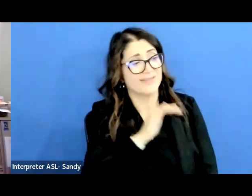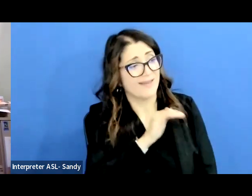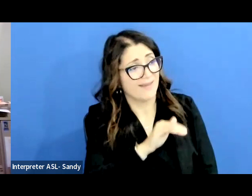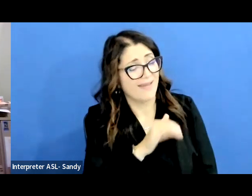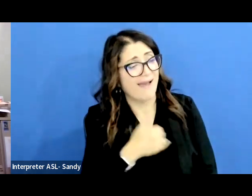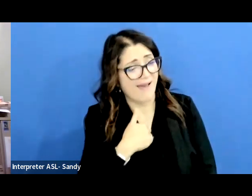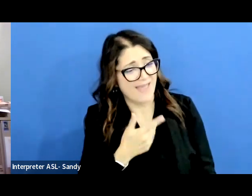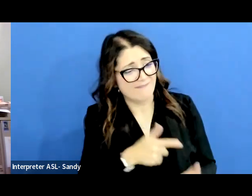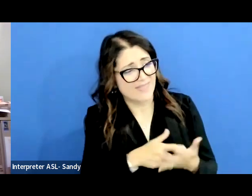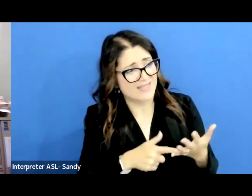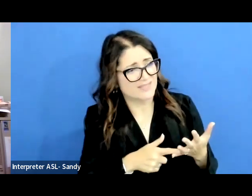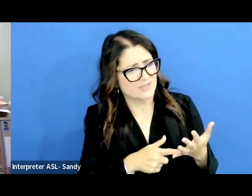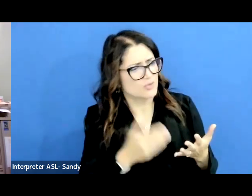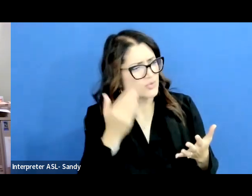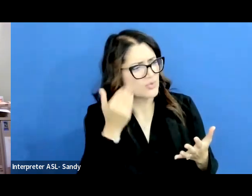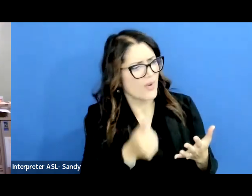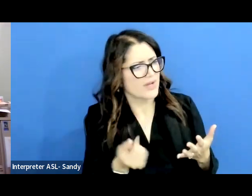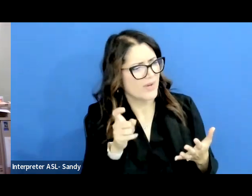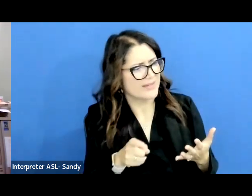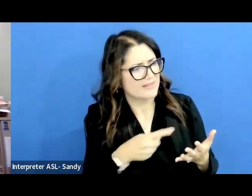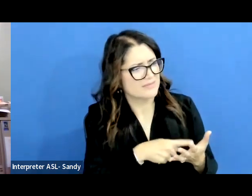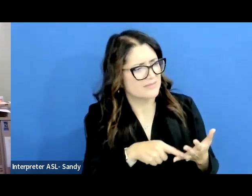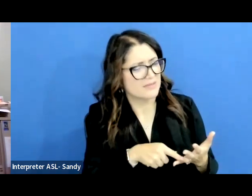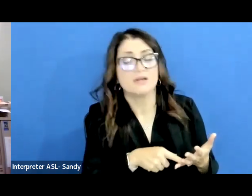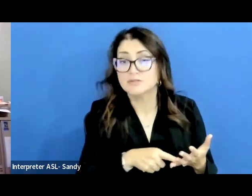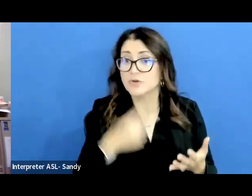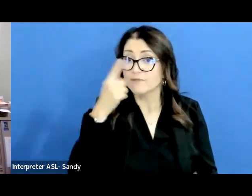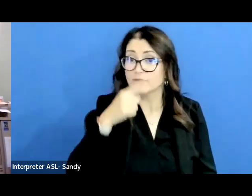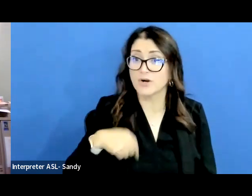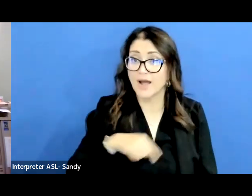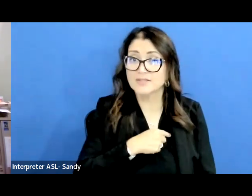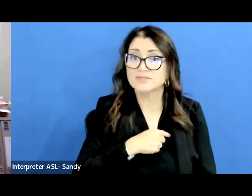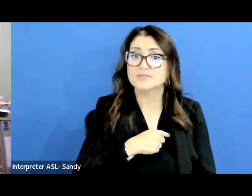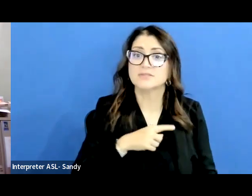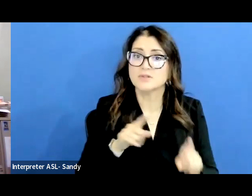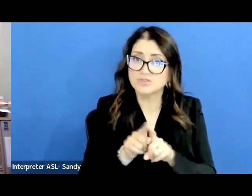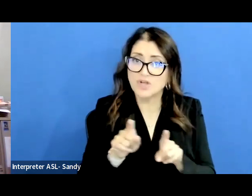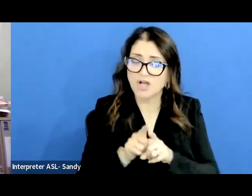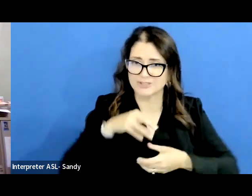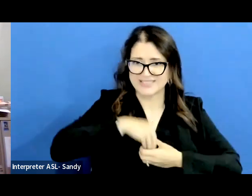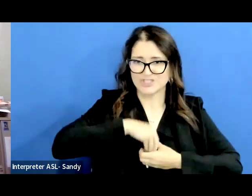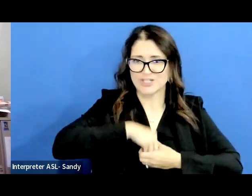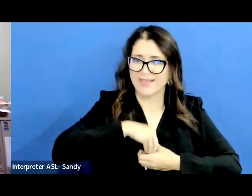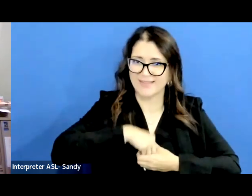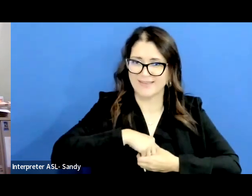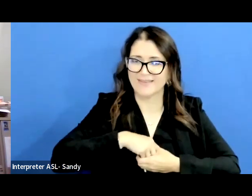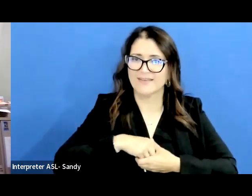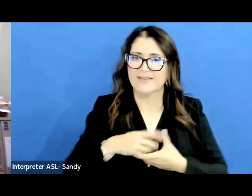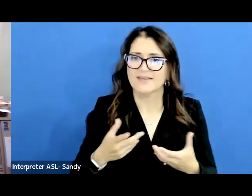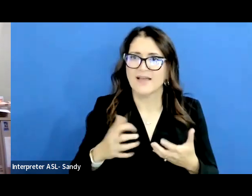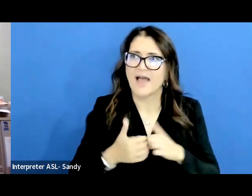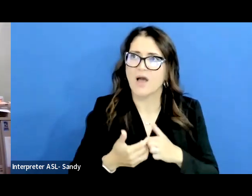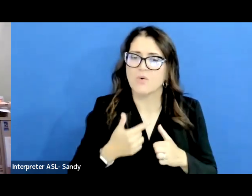Do you know anybody that needs it? So for us, it was also internally how I had